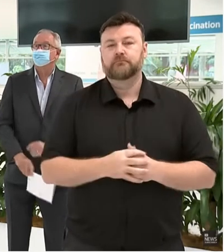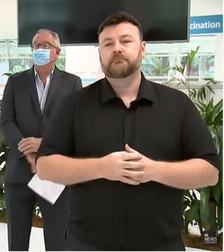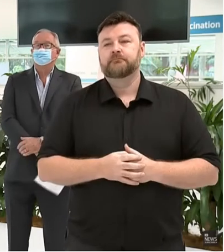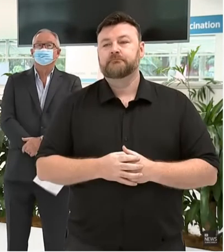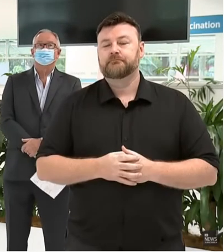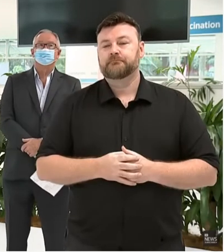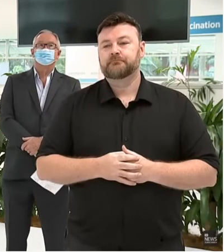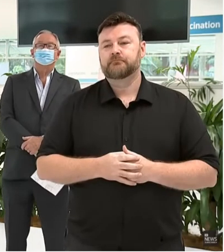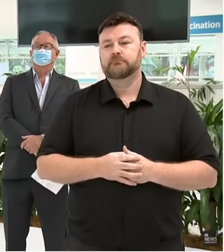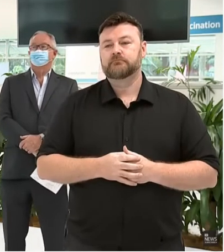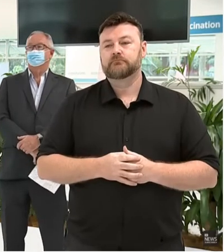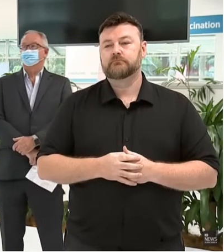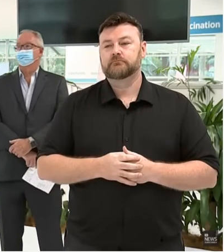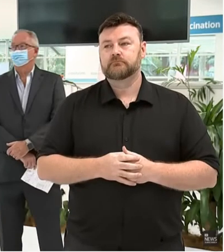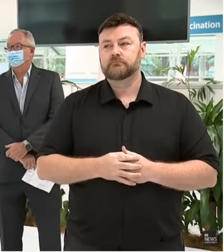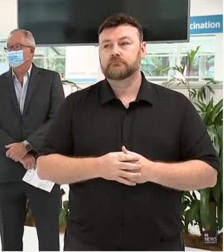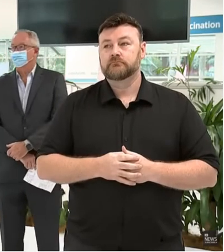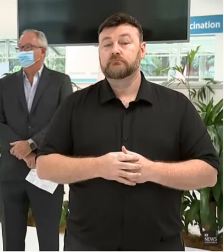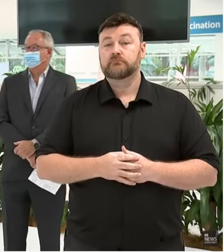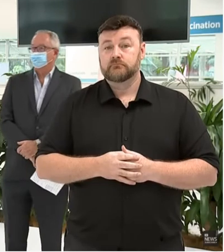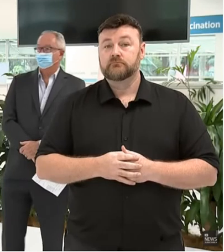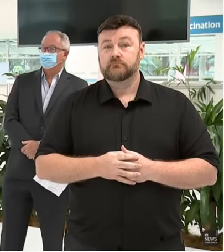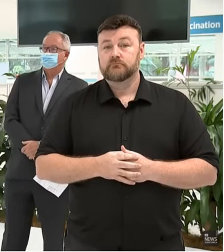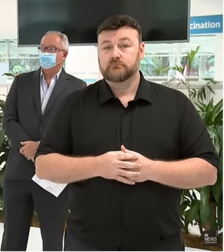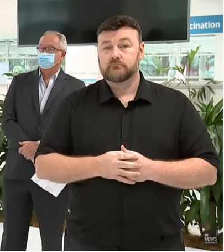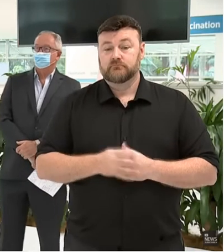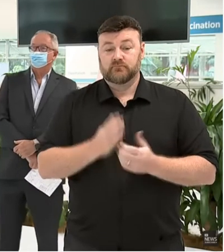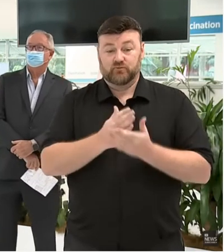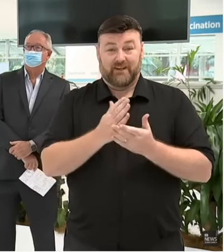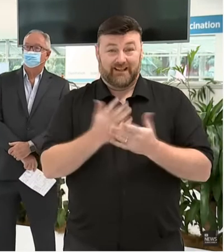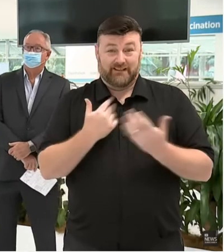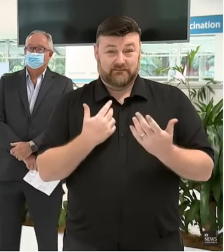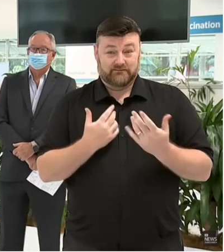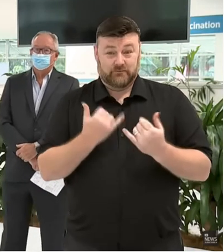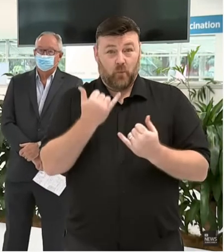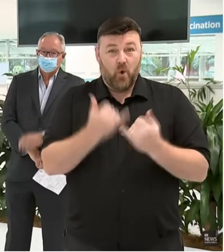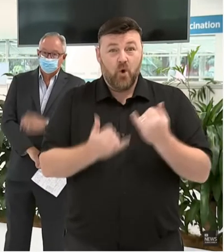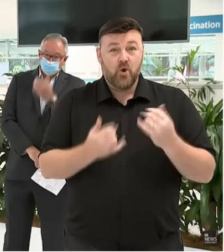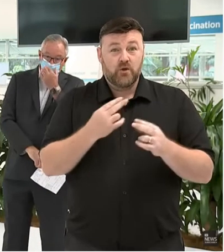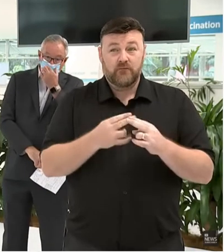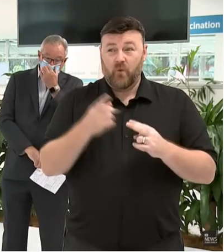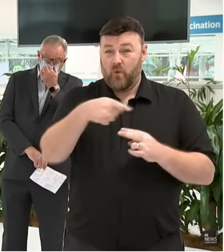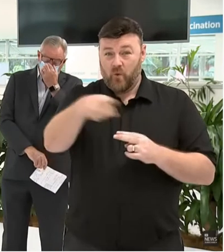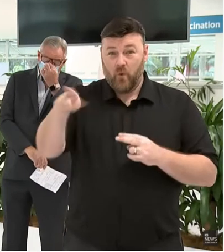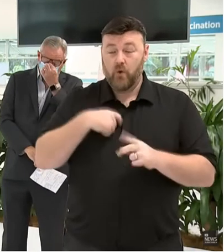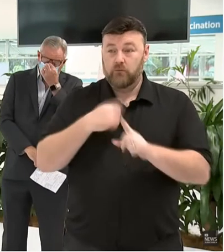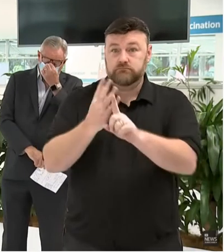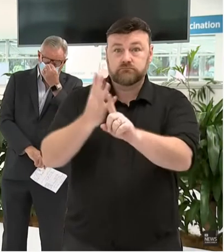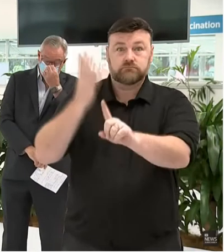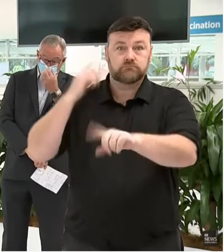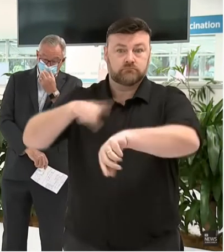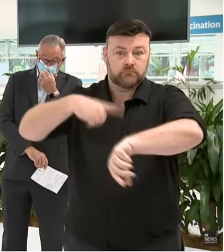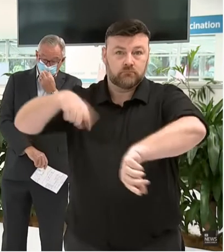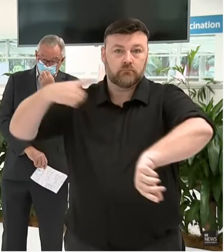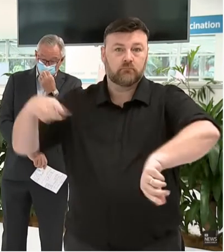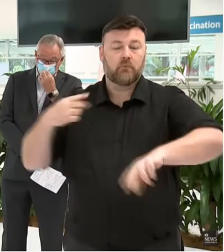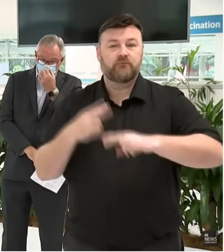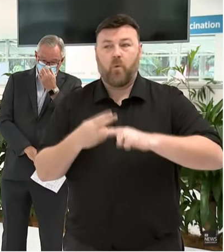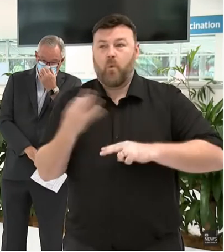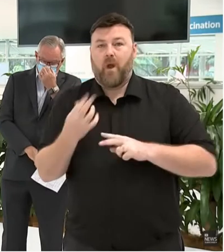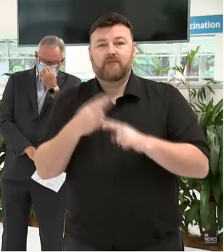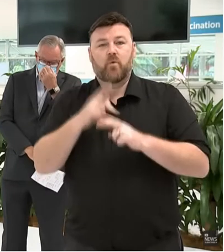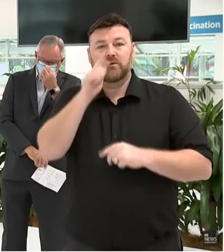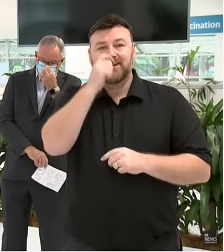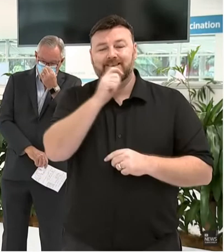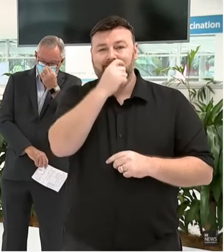clearly. It is actually less safe for there to be longer queues because the